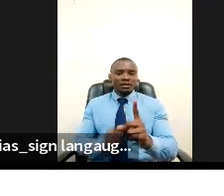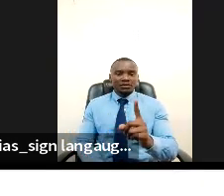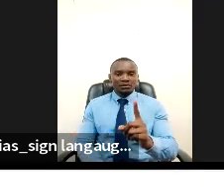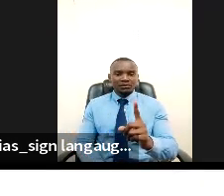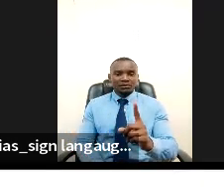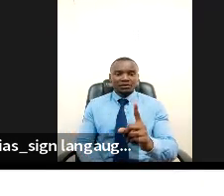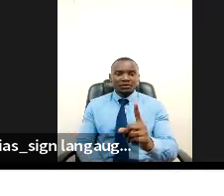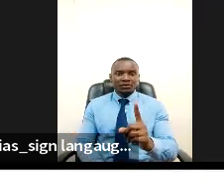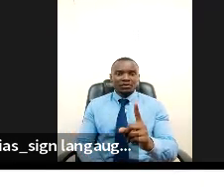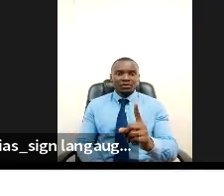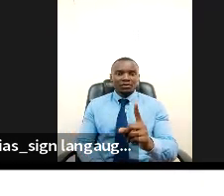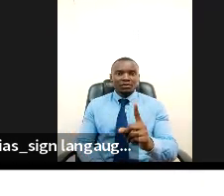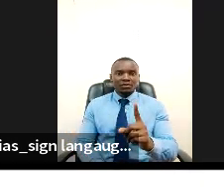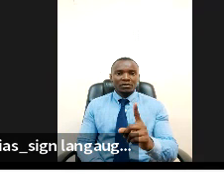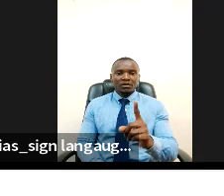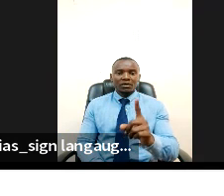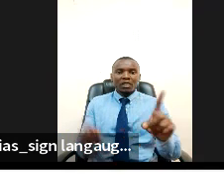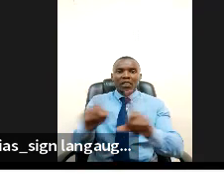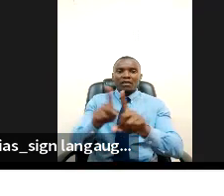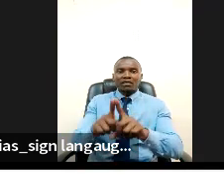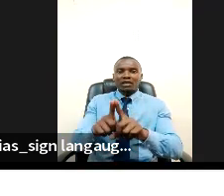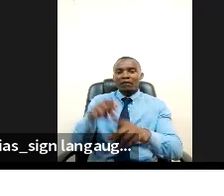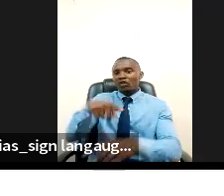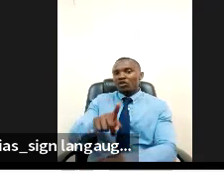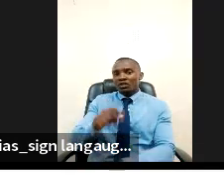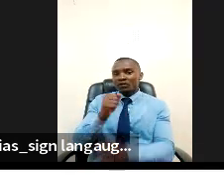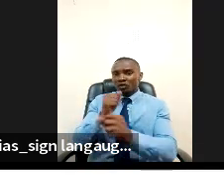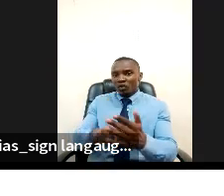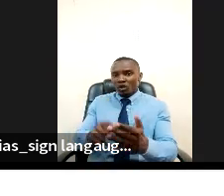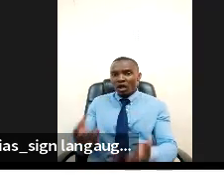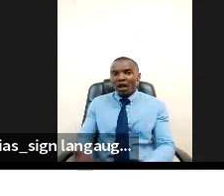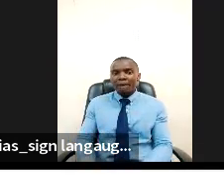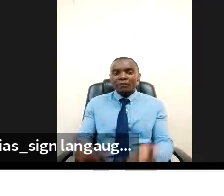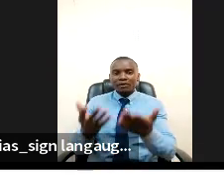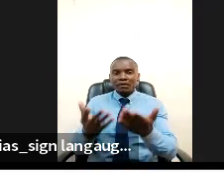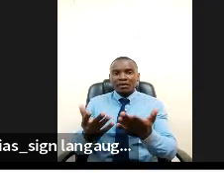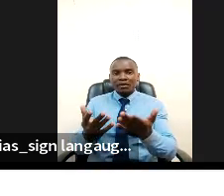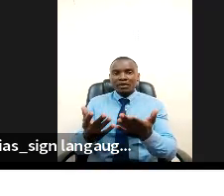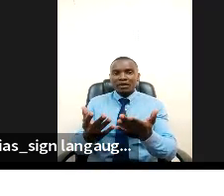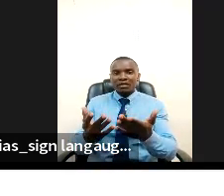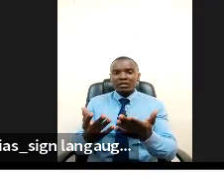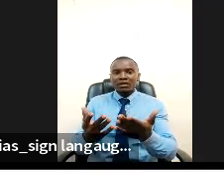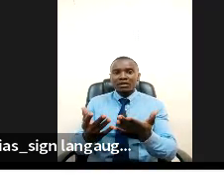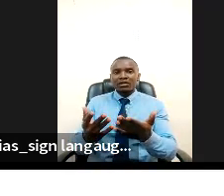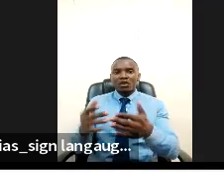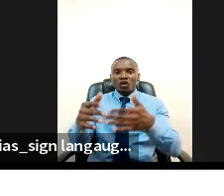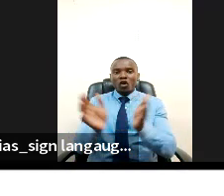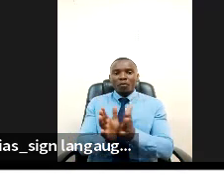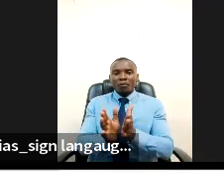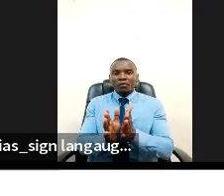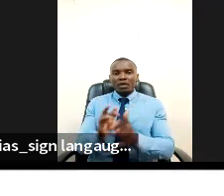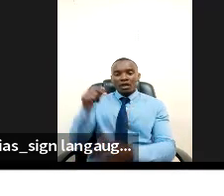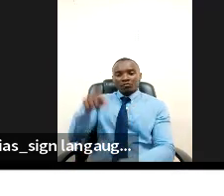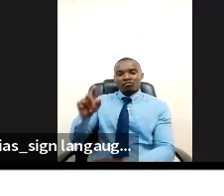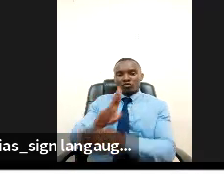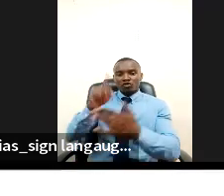Andrew has an 8-to-5 job and recently upgraded his home to a smart home due to his disability. He uses the